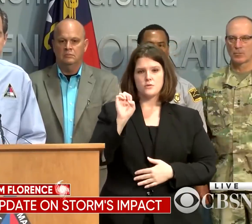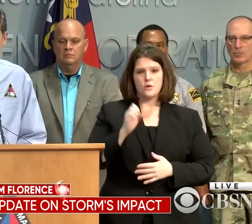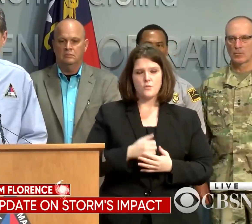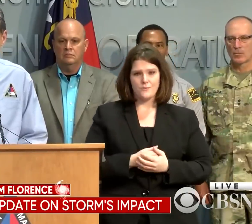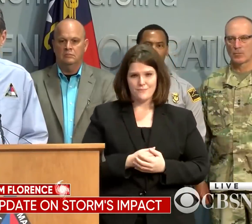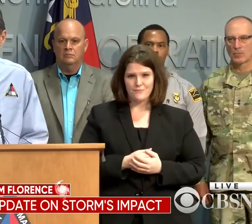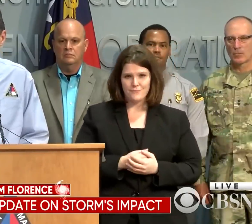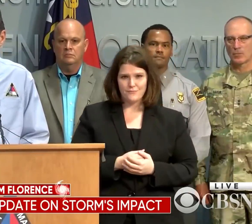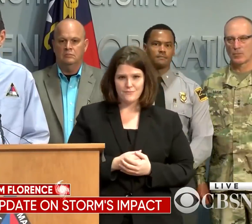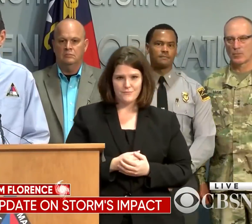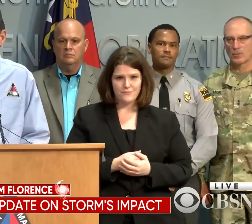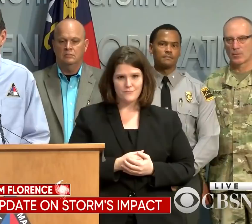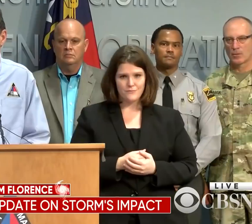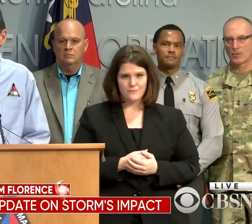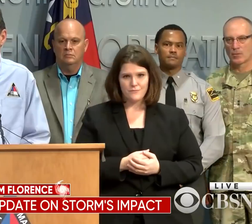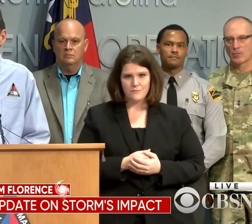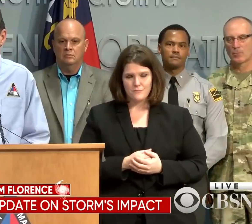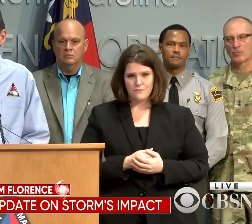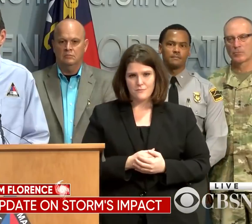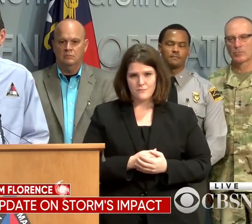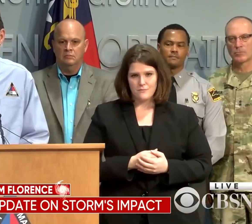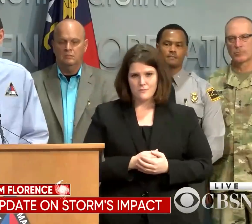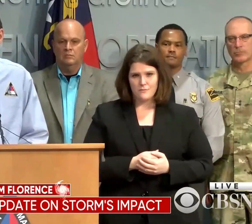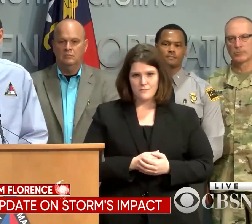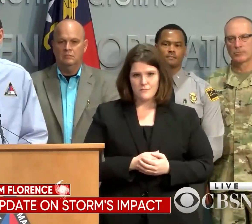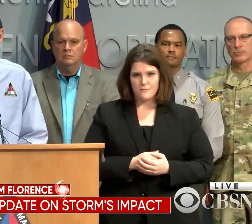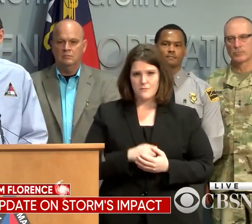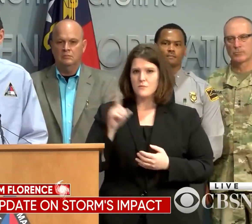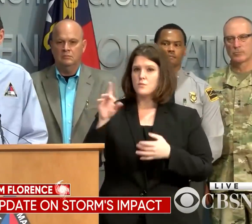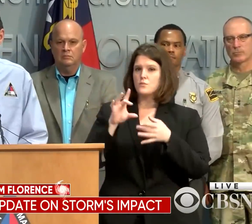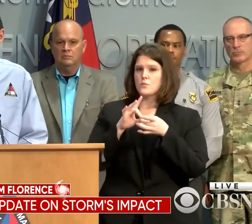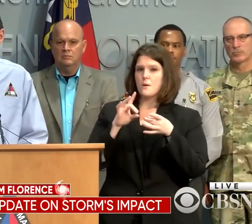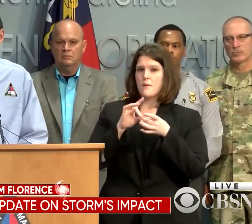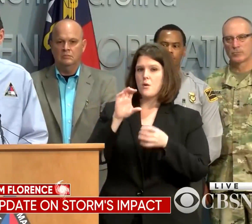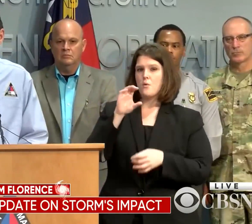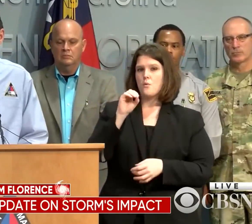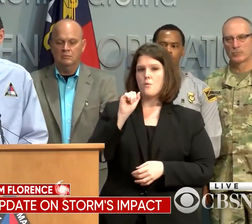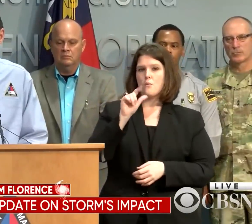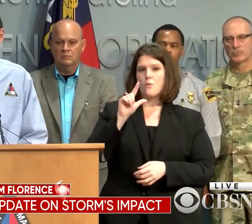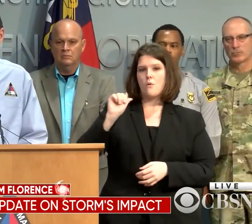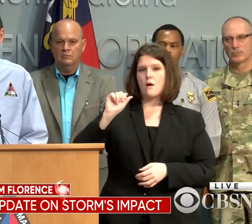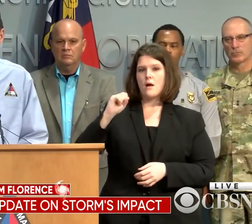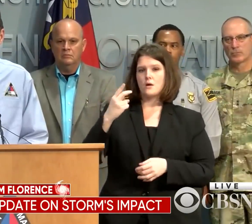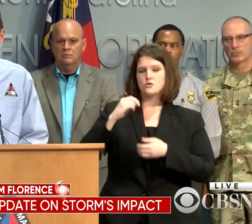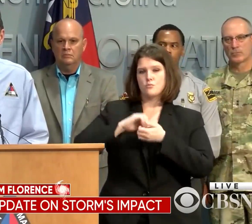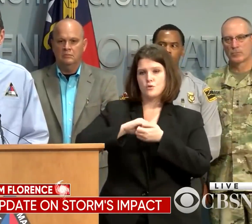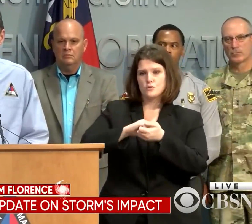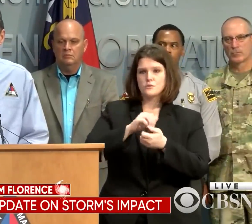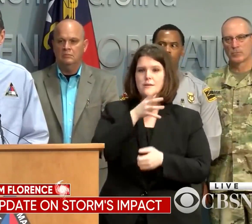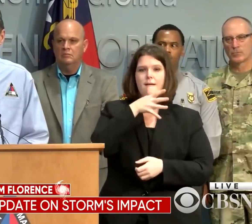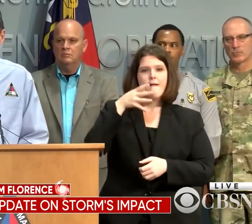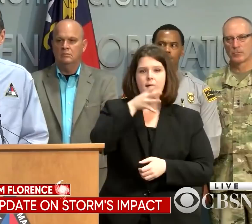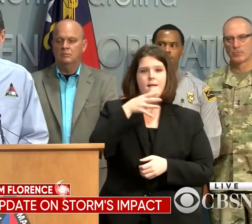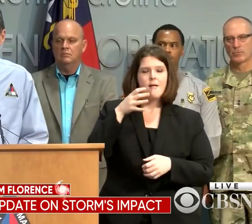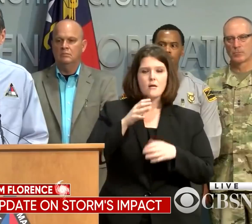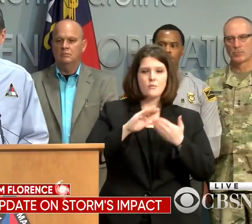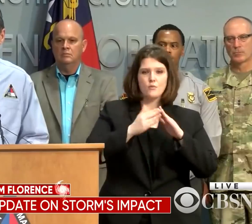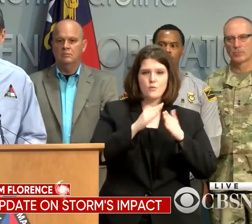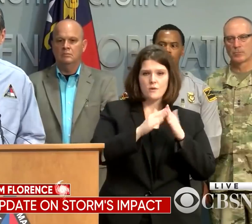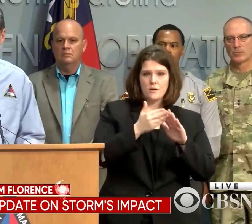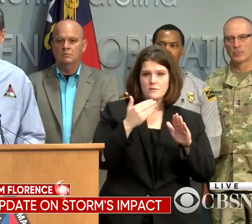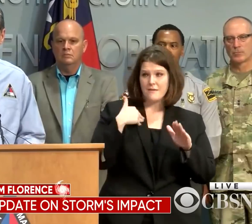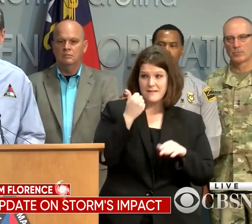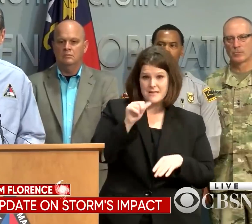Times. Can you speak to the current situation with coal ash ponds, agricultural lagoons, things like that? Is